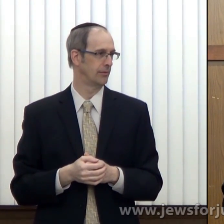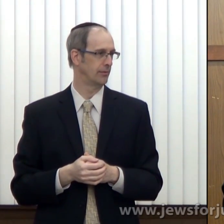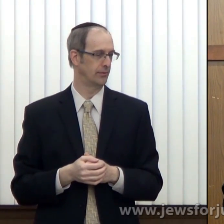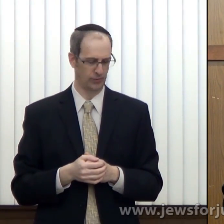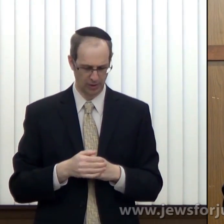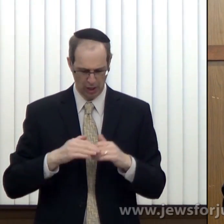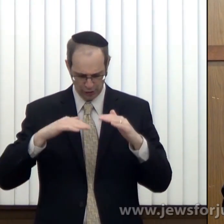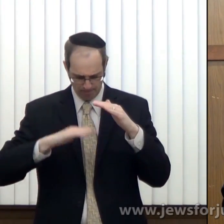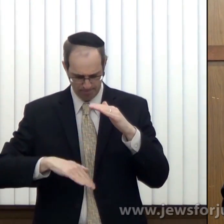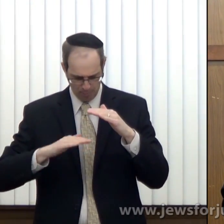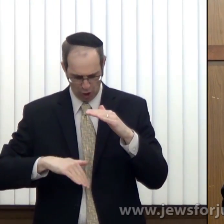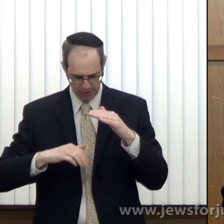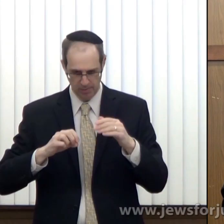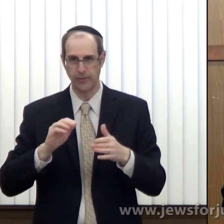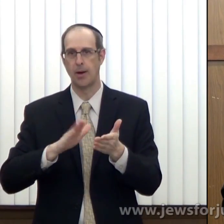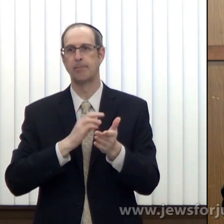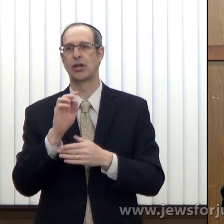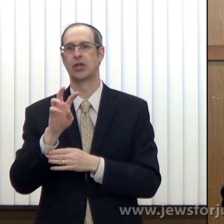On the bottom of page 6,